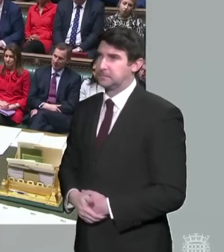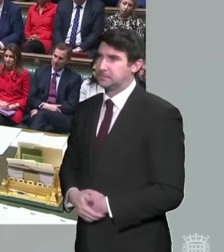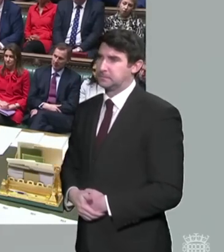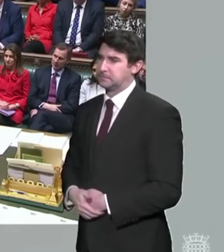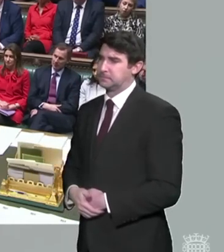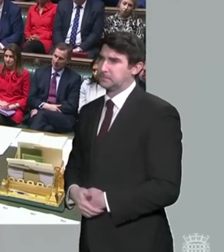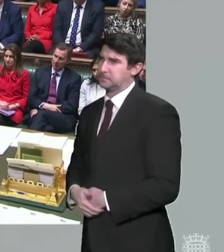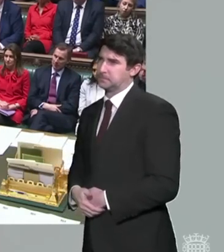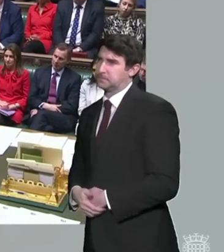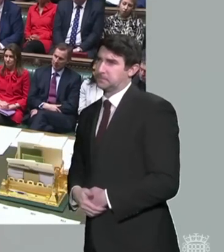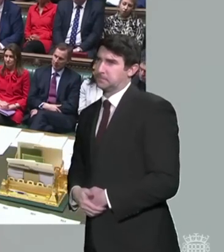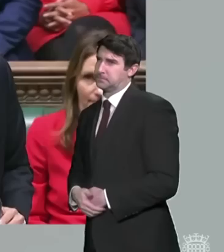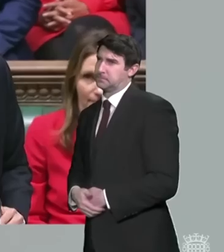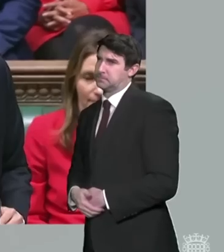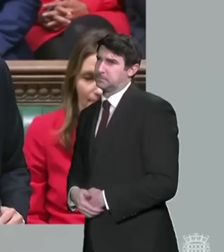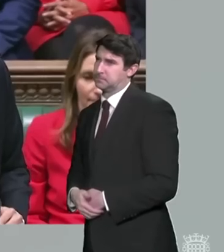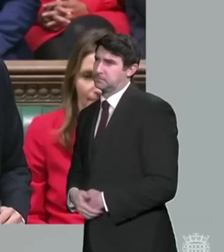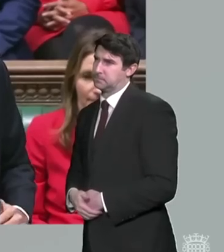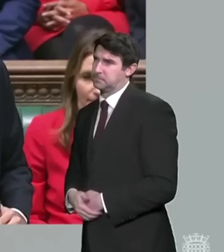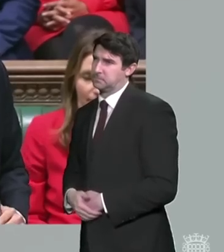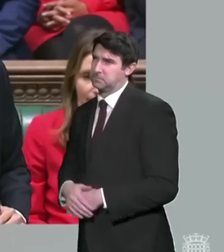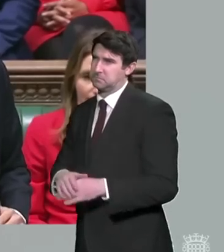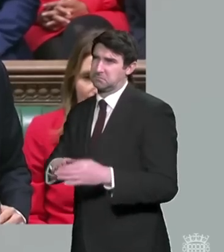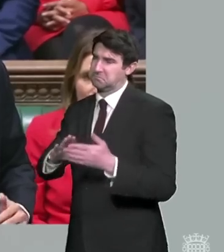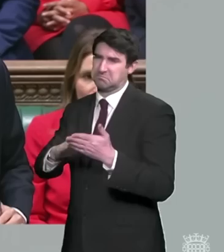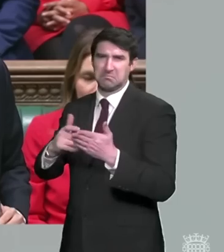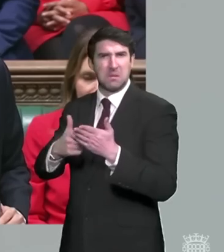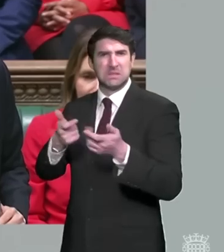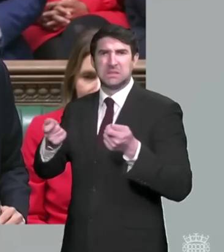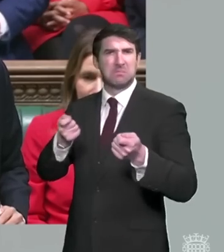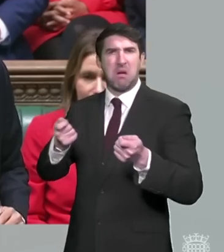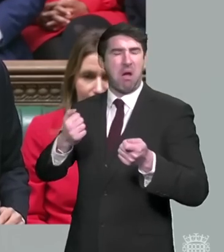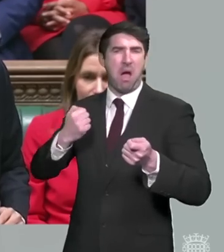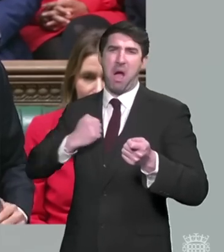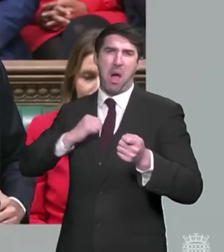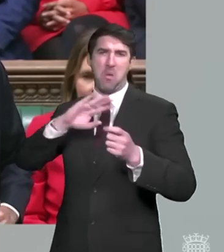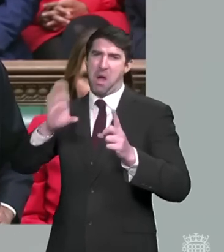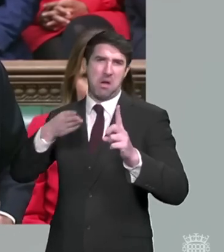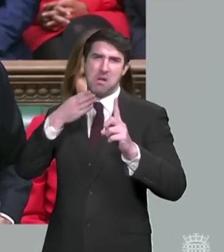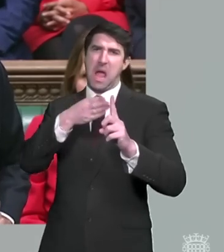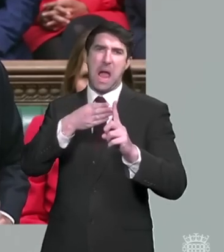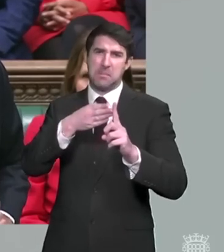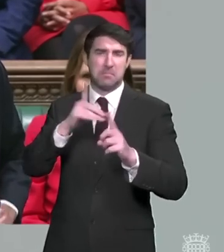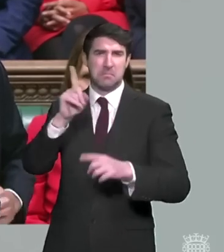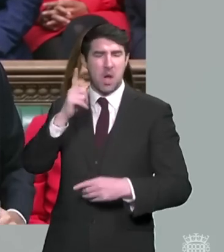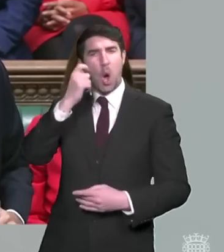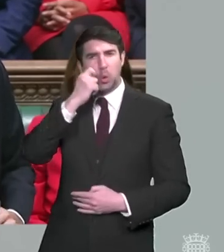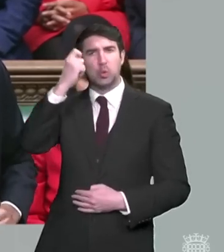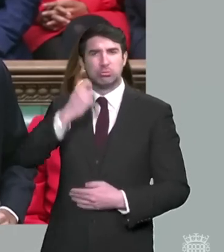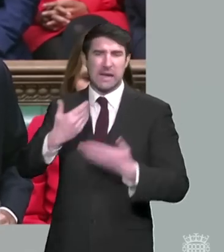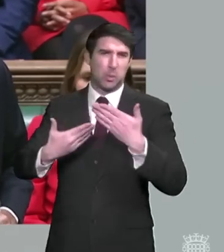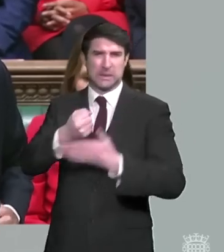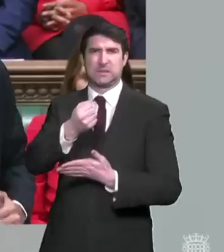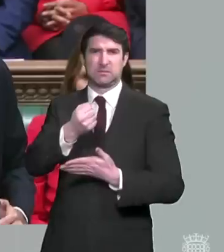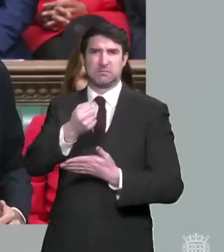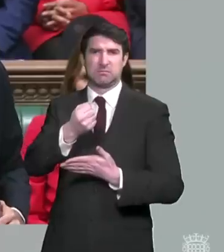Mr. Speaker, our objective remains to ensure a Ukrainian victory in this conflict. Vladimir Putin Vladimir